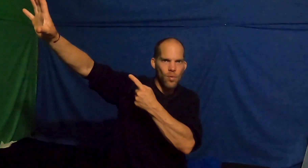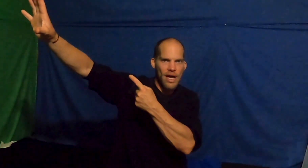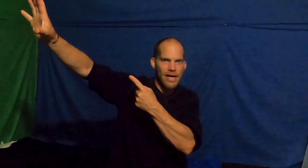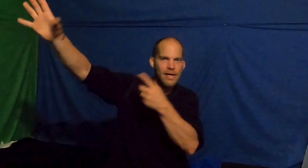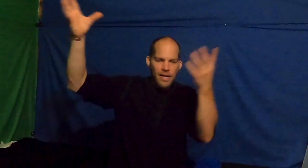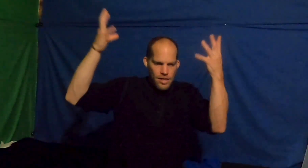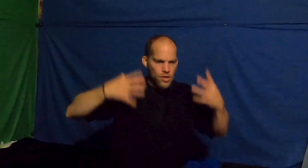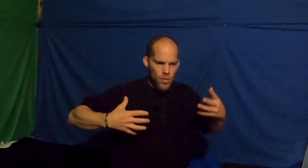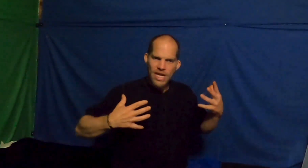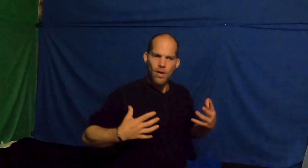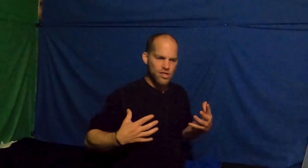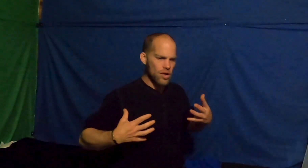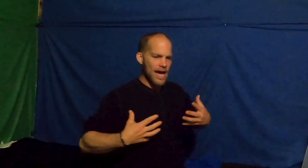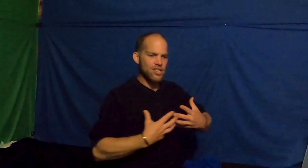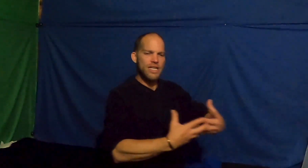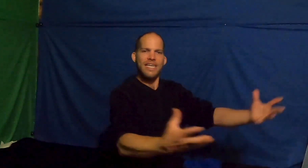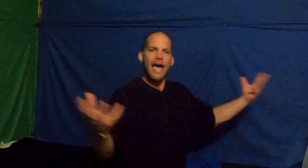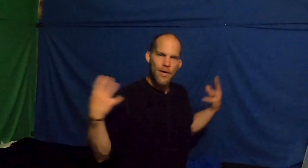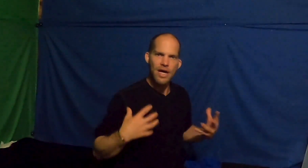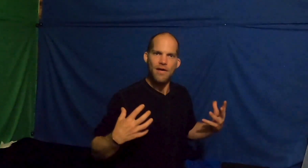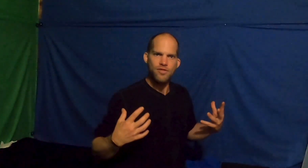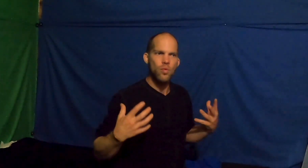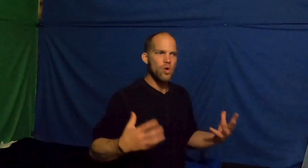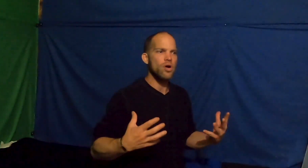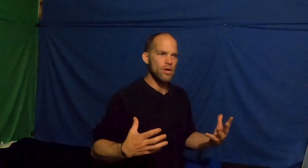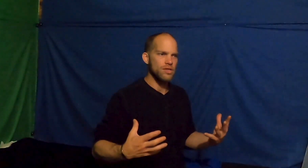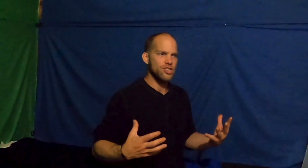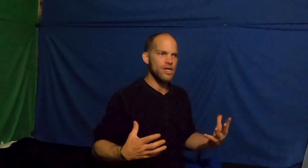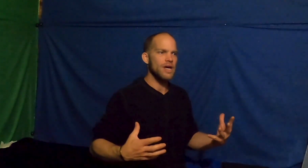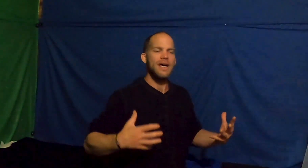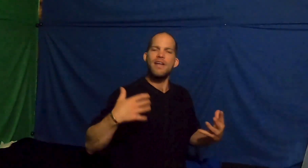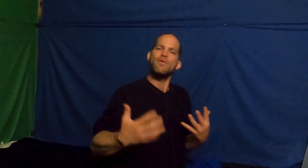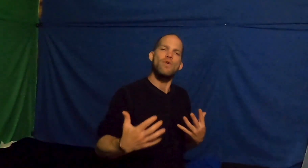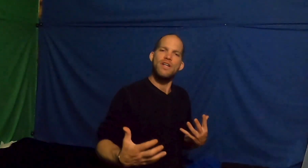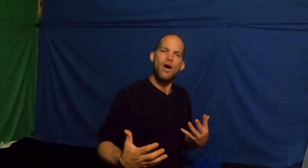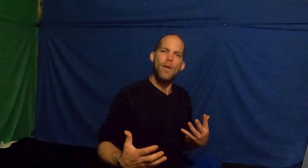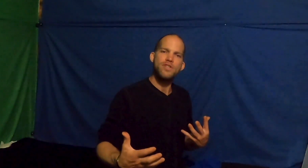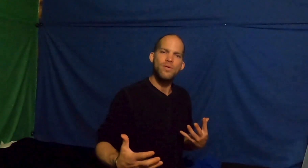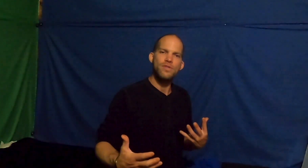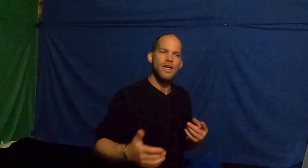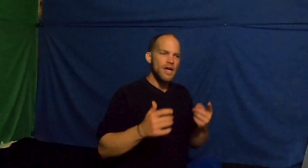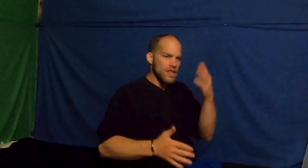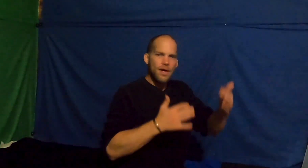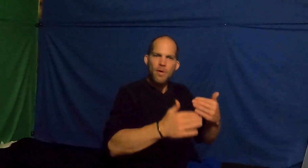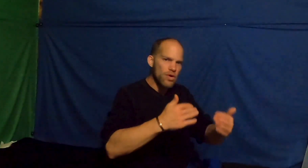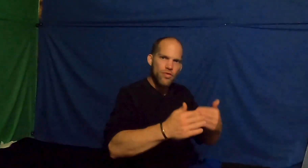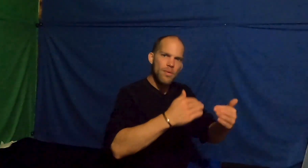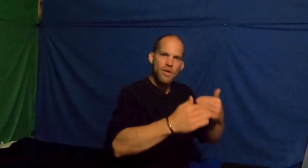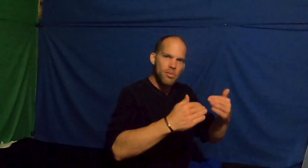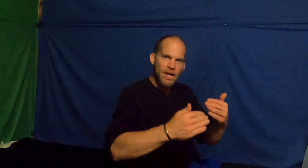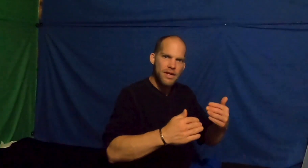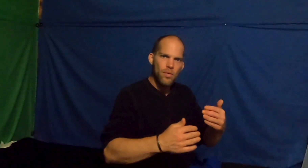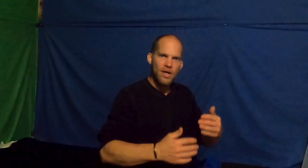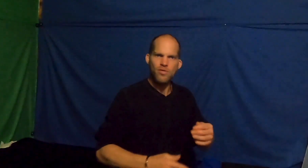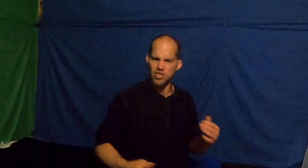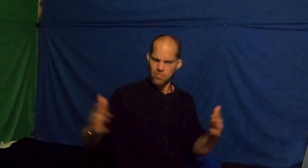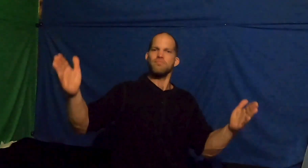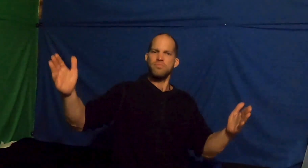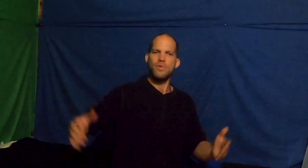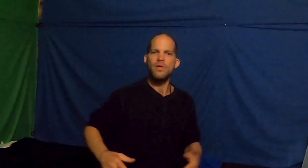way so that we can all start actually caring enough to work on shit. And if we run into obstacles, then we work through them little by little. We don't just, you